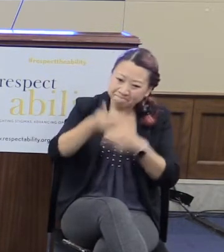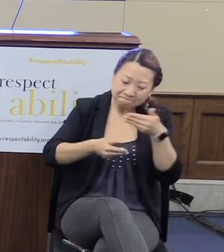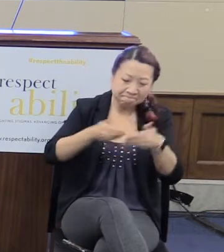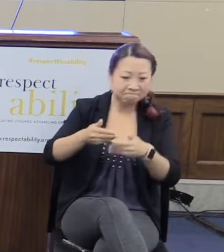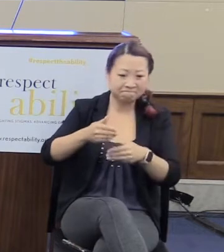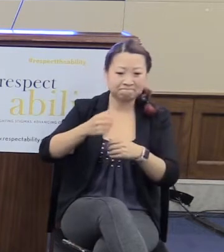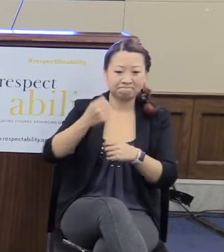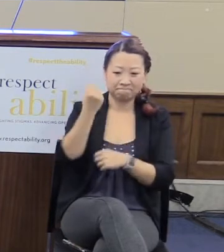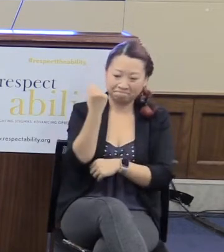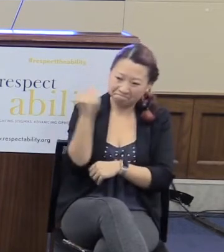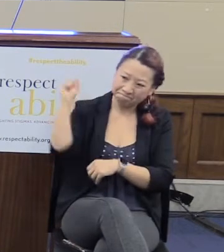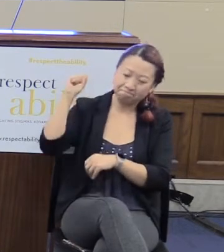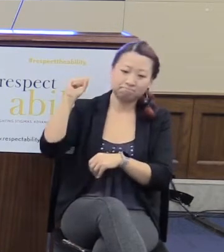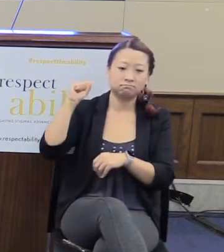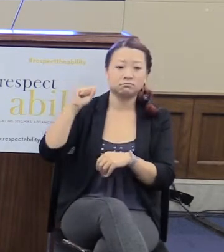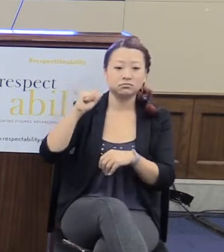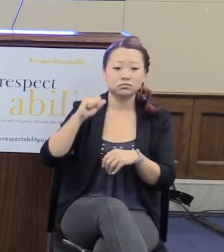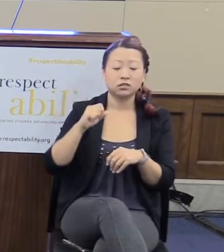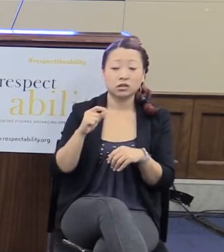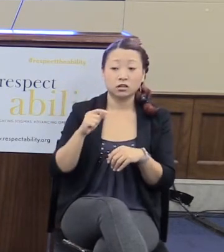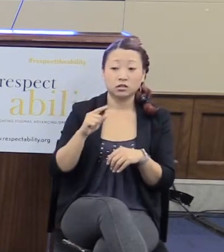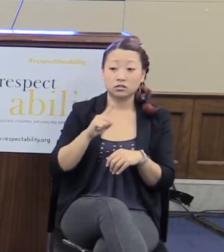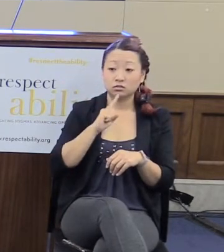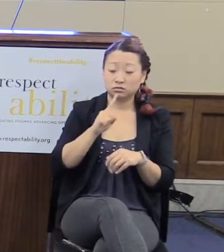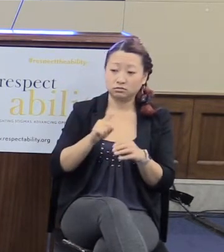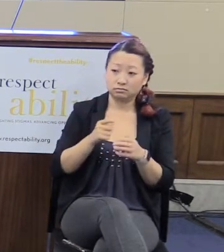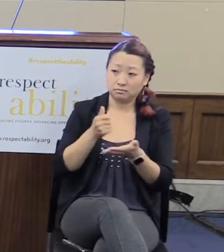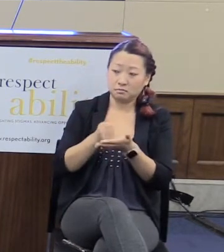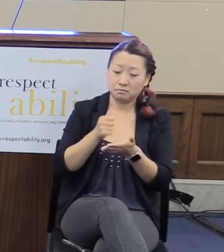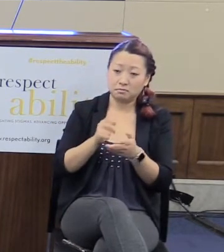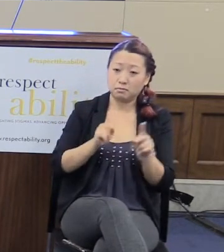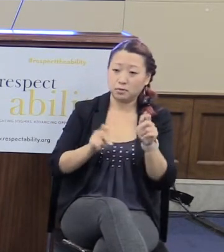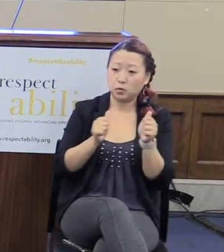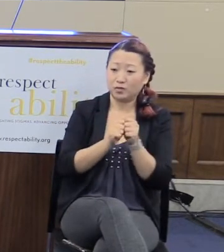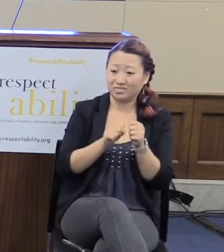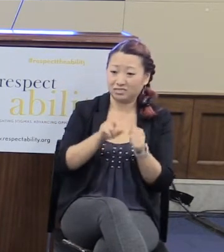makes people with disability develop,